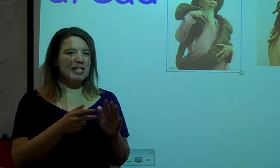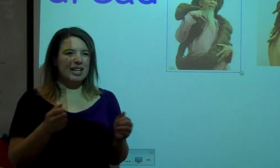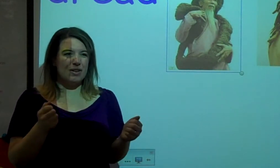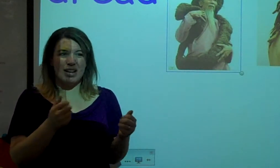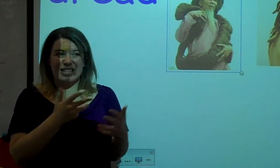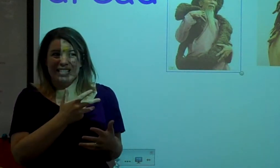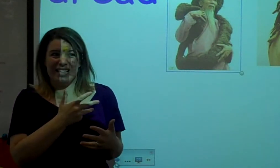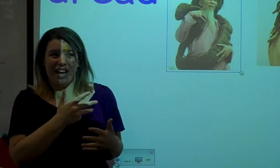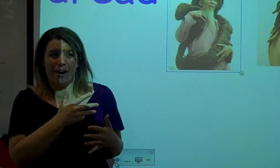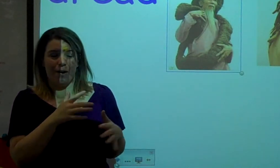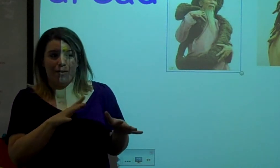that you're like scared